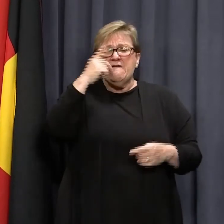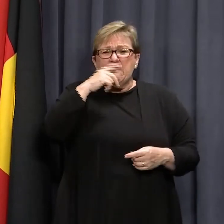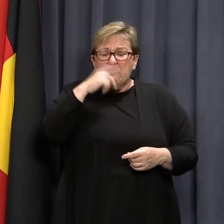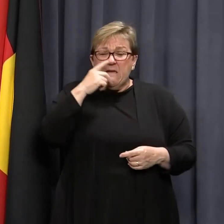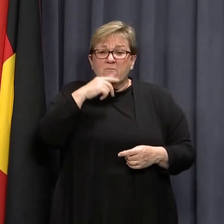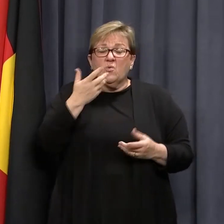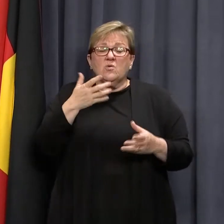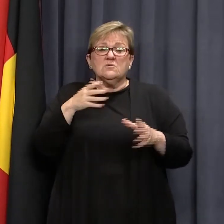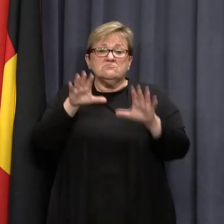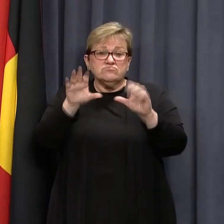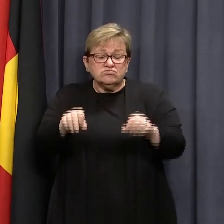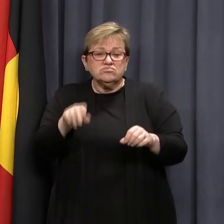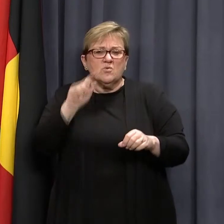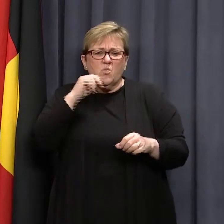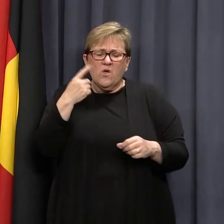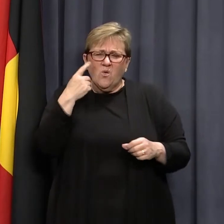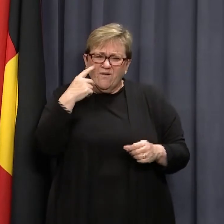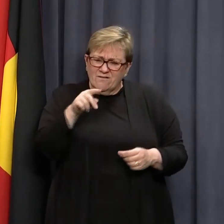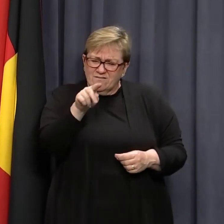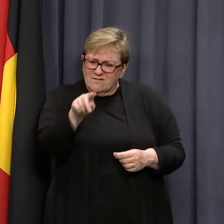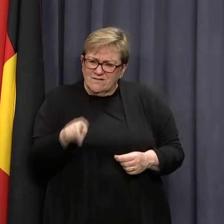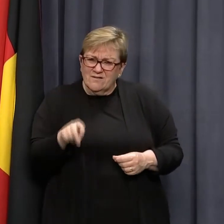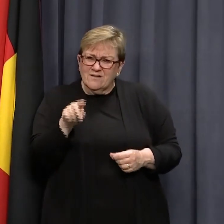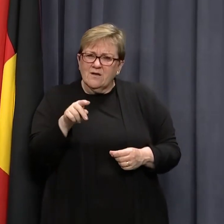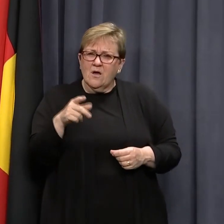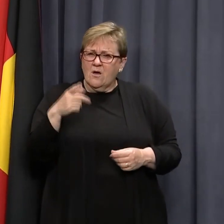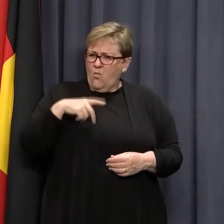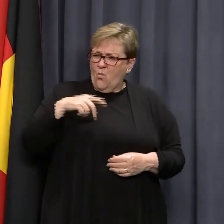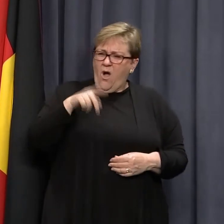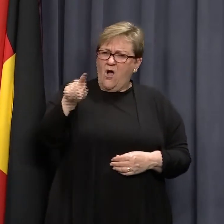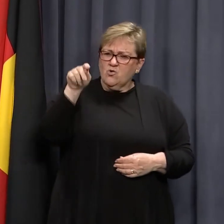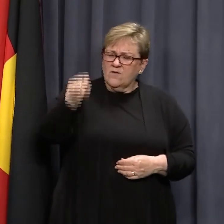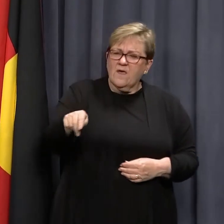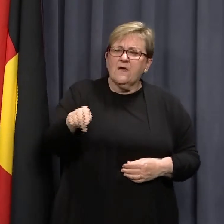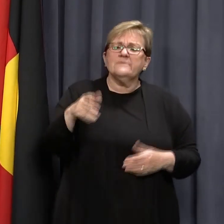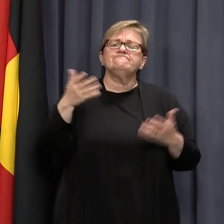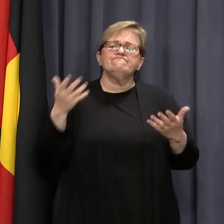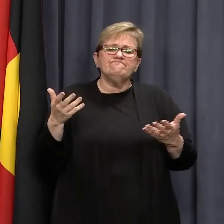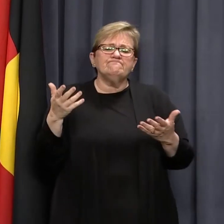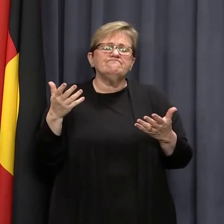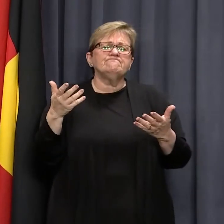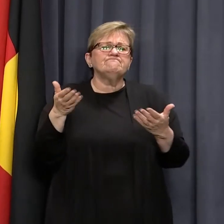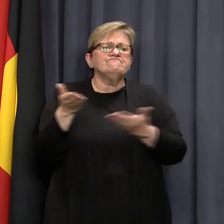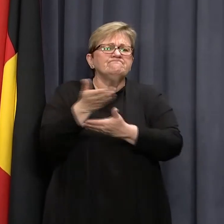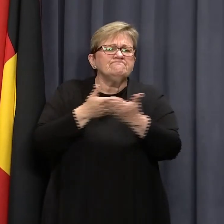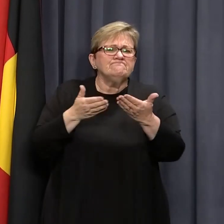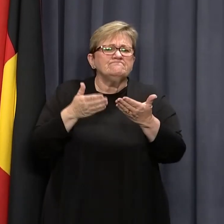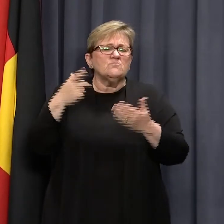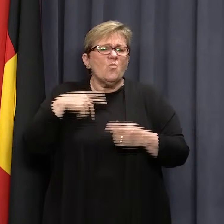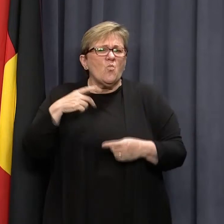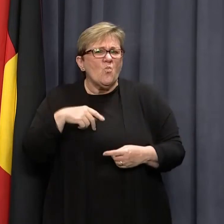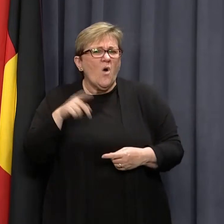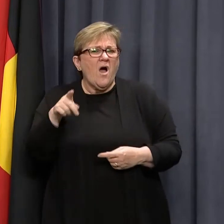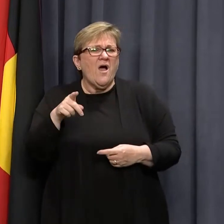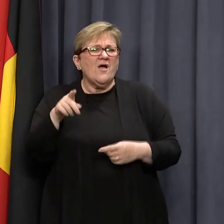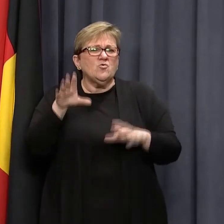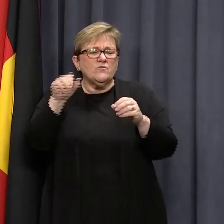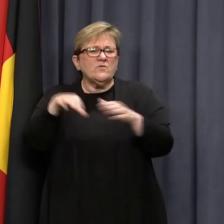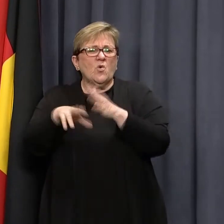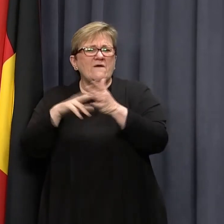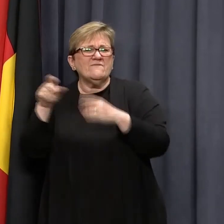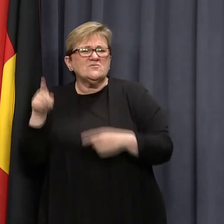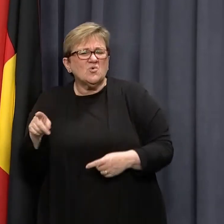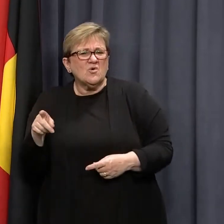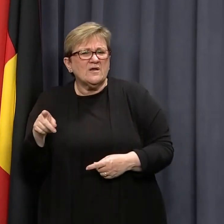caught, we will look at how, the reasons they were there and, why they've been caught in Victoria,